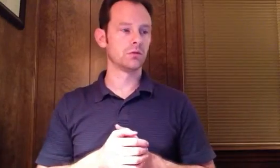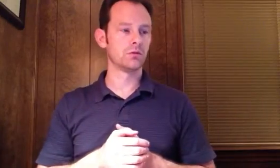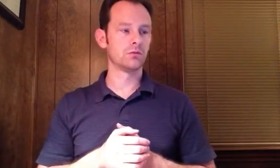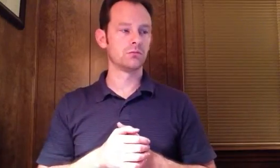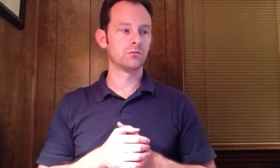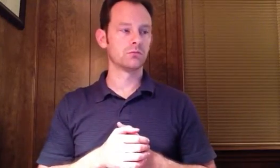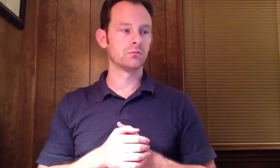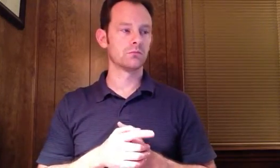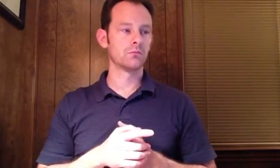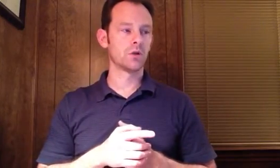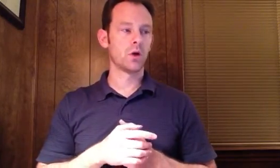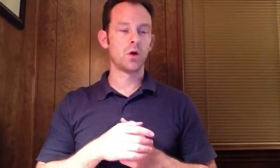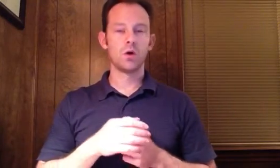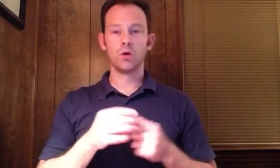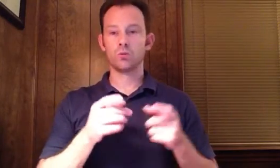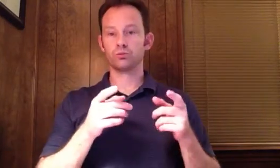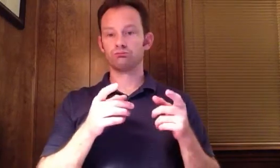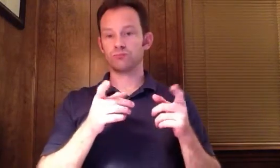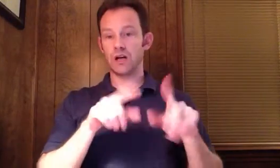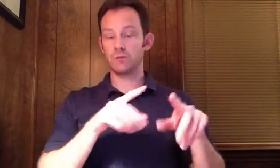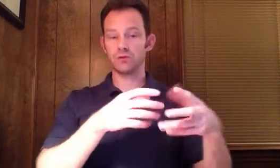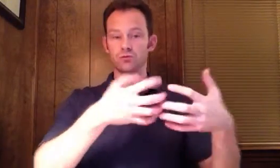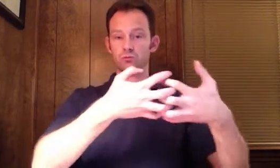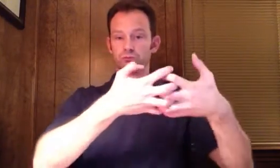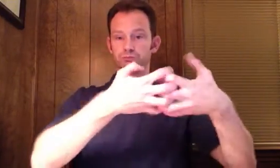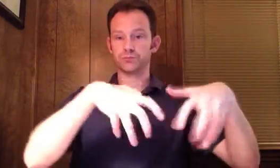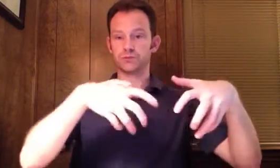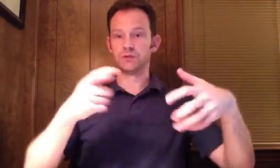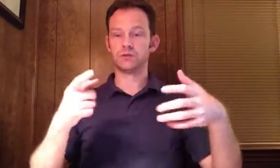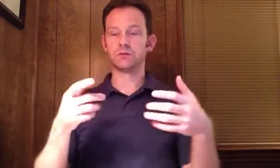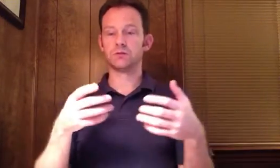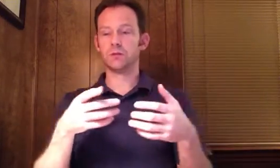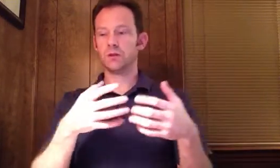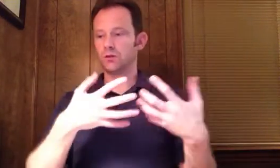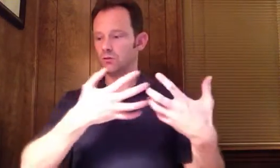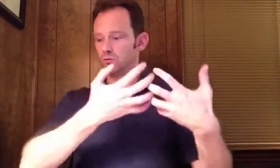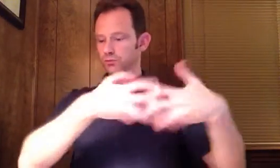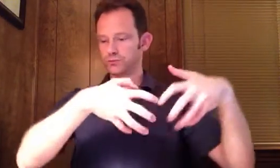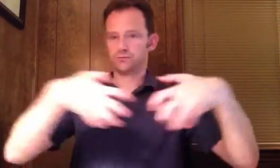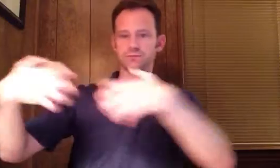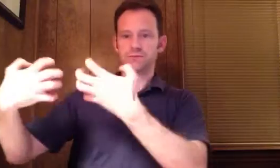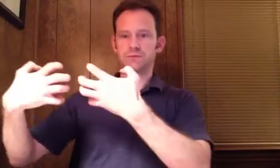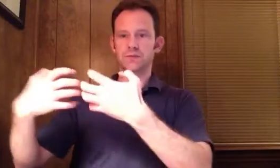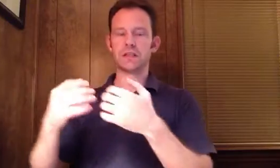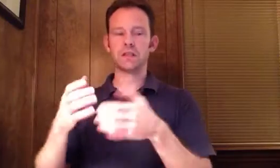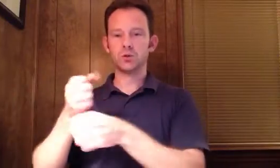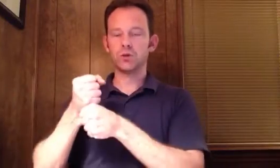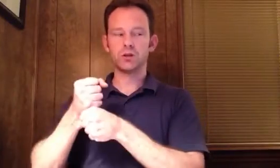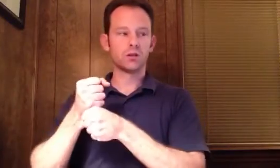it breaks down, we get mercury, which is this silver coating we see on the test tube, and we get oxygen gas, which goes out the